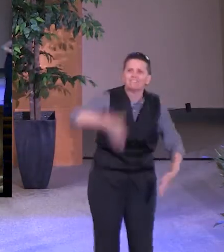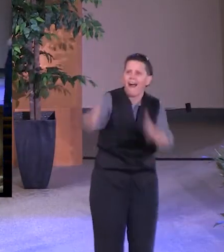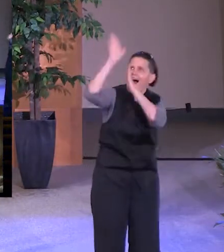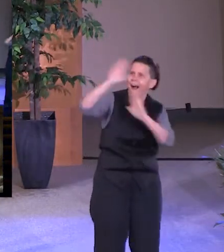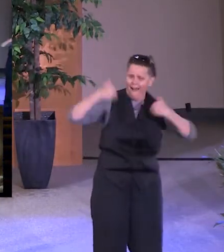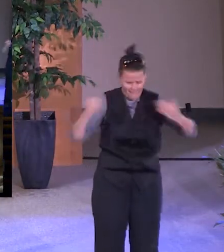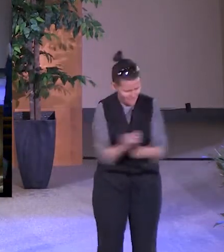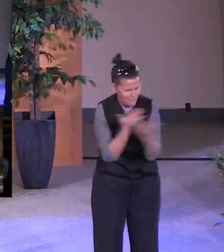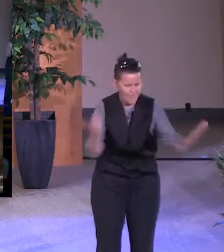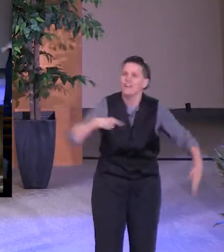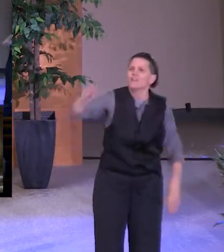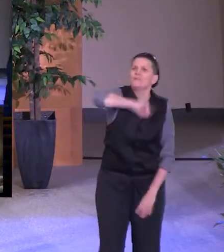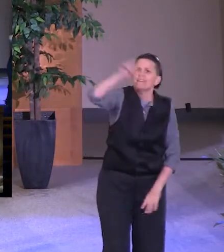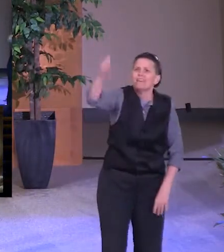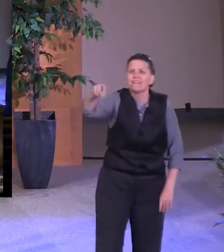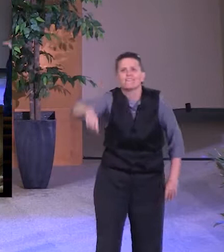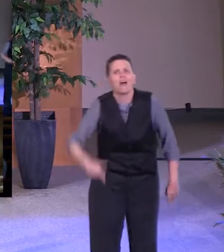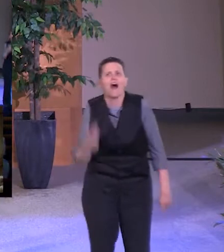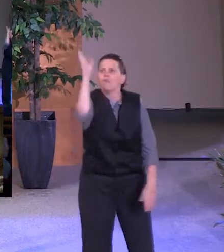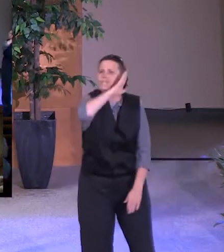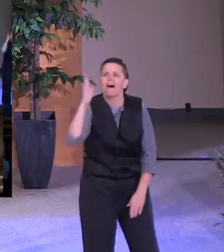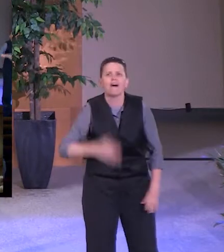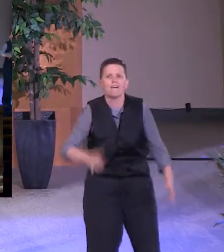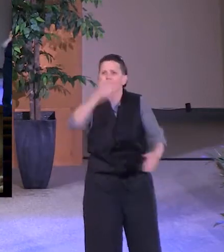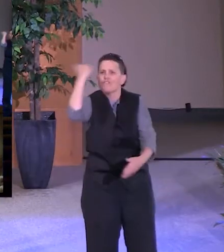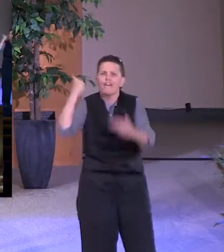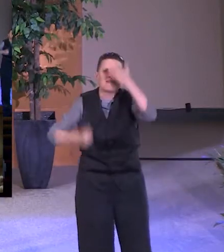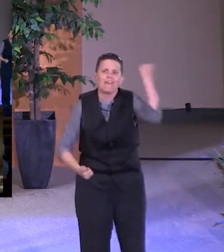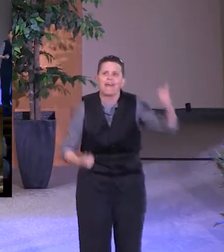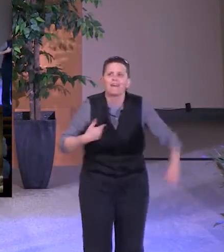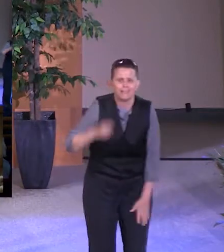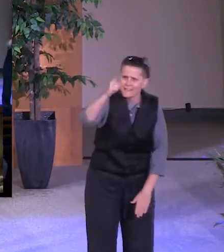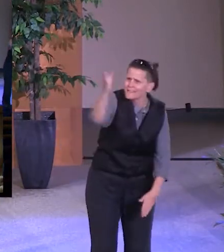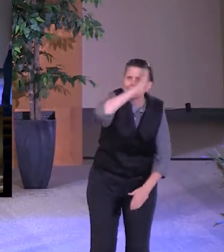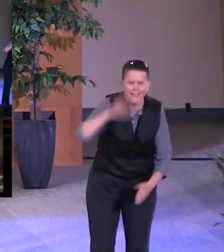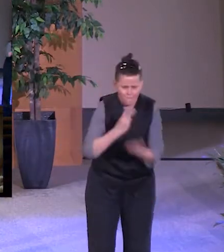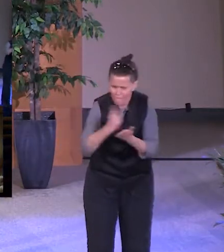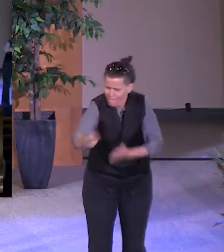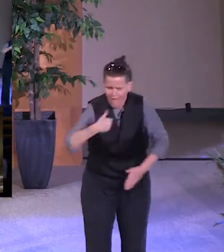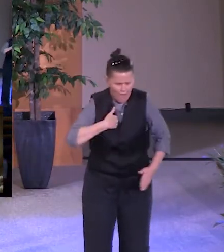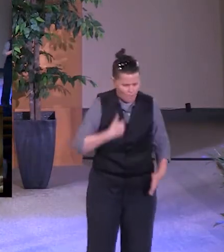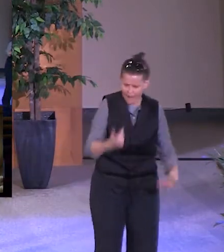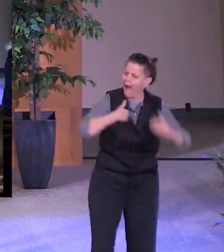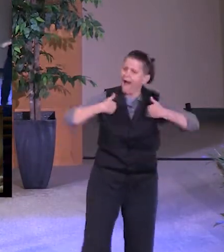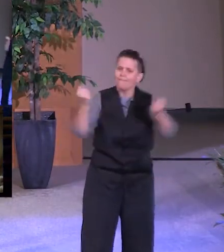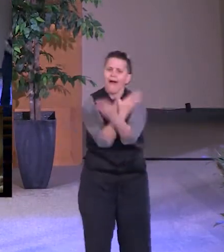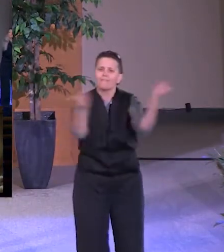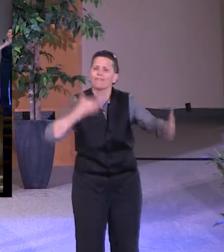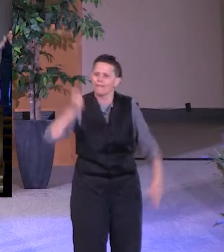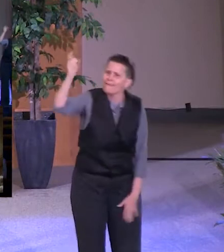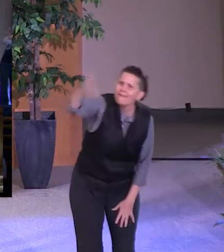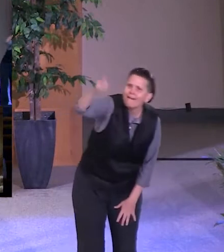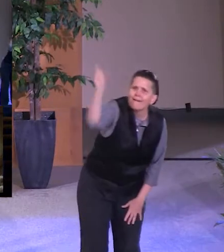everything we need. I will never forget. We got everything we need. The Lord has never failed me. We got everything we need.